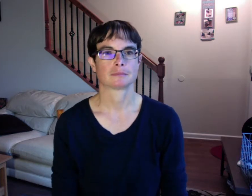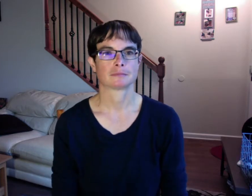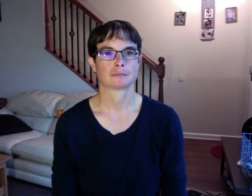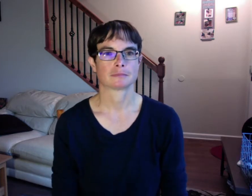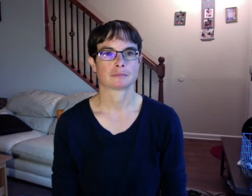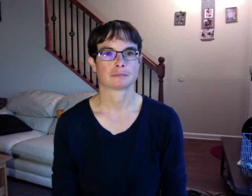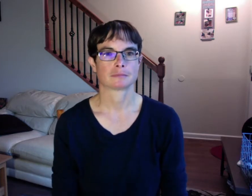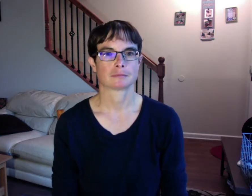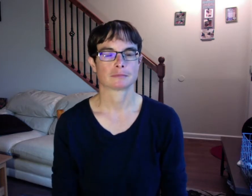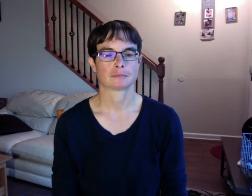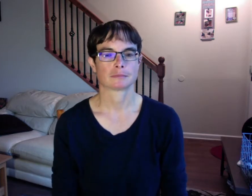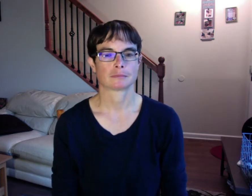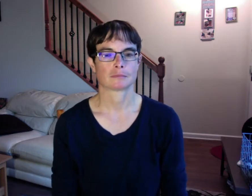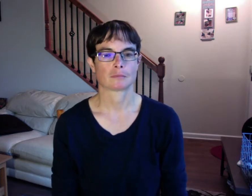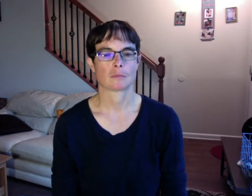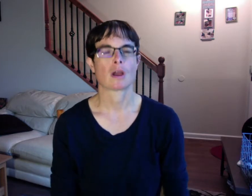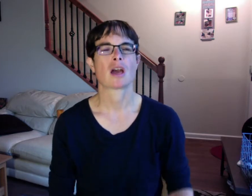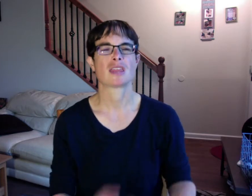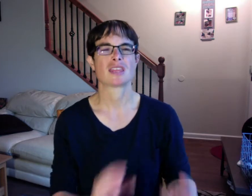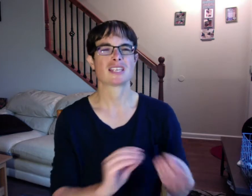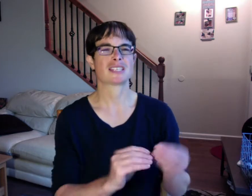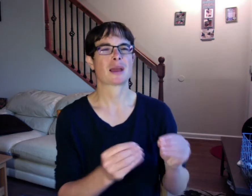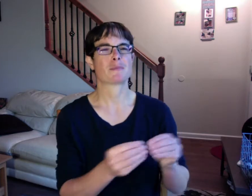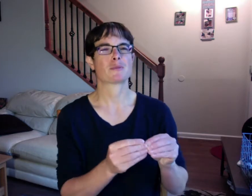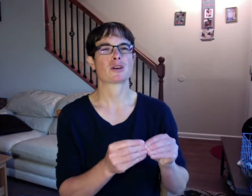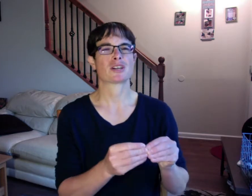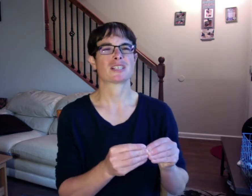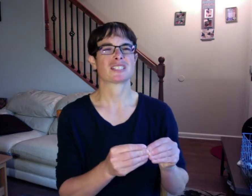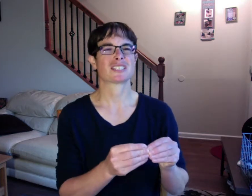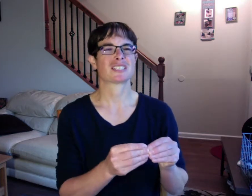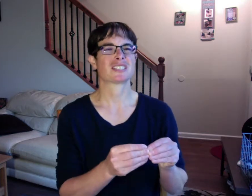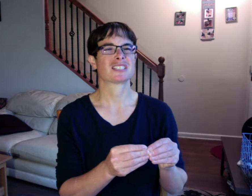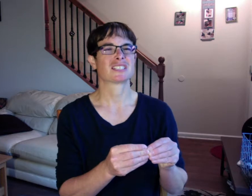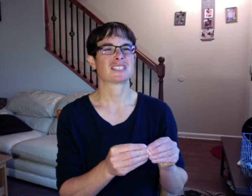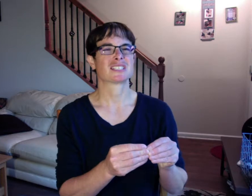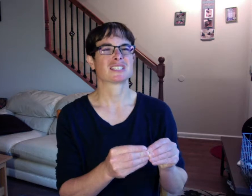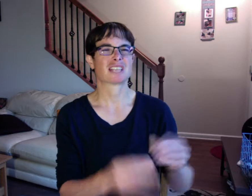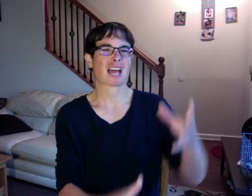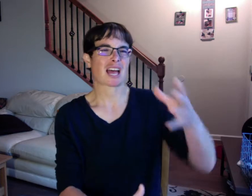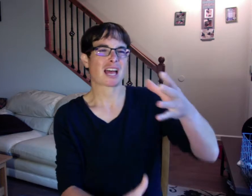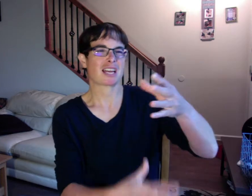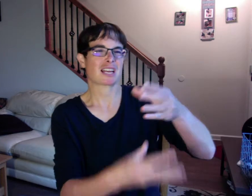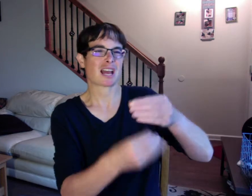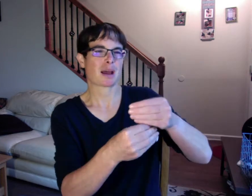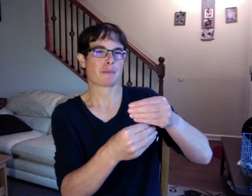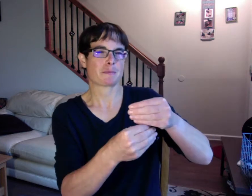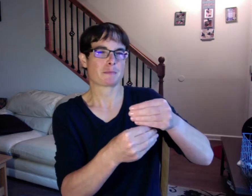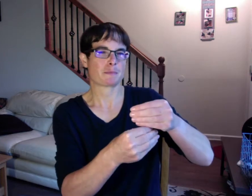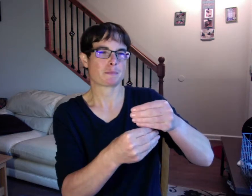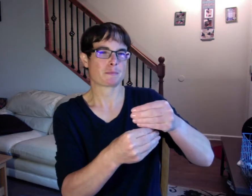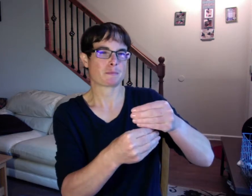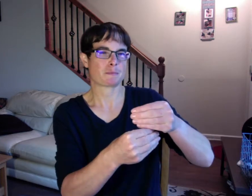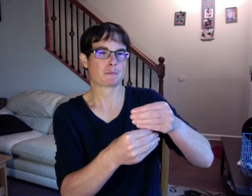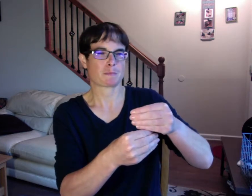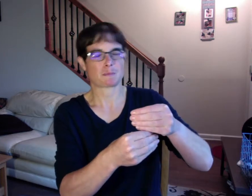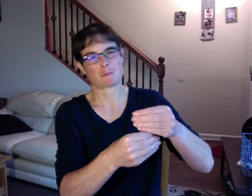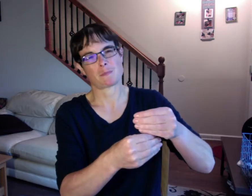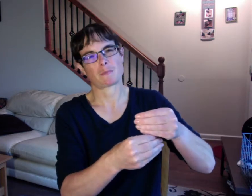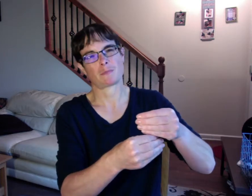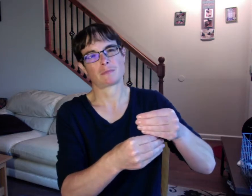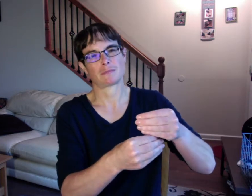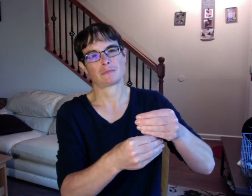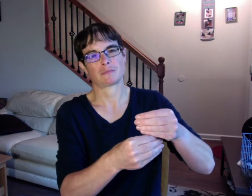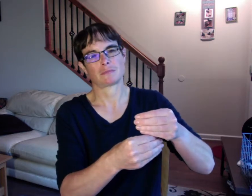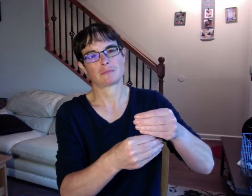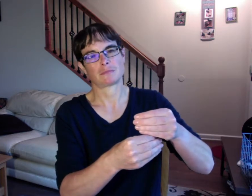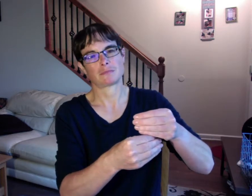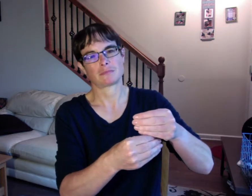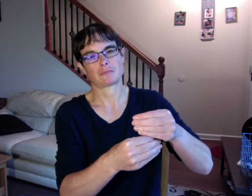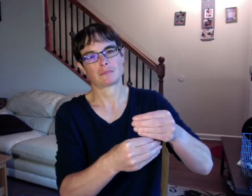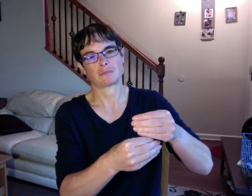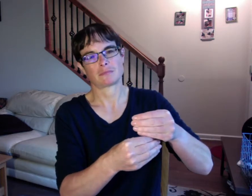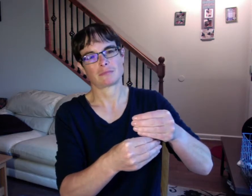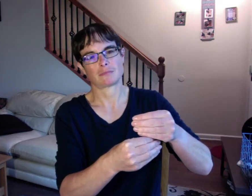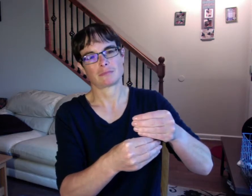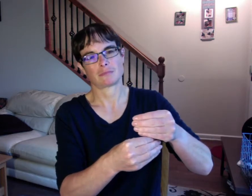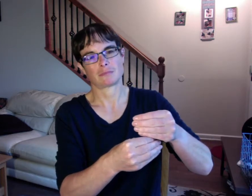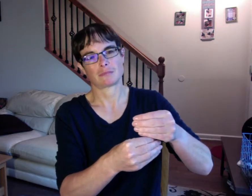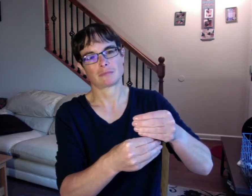combined and form C. So it doesn't necessarily have to, that size right there doesn't necessarily have to do